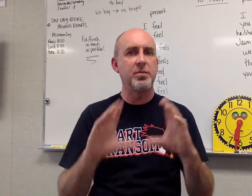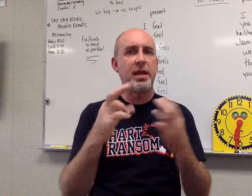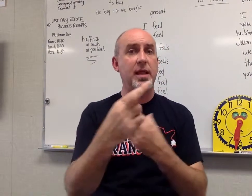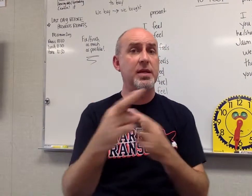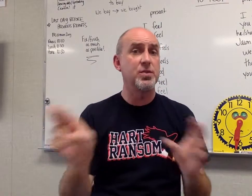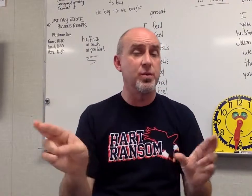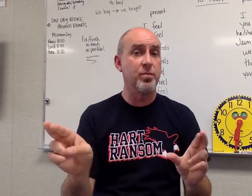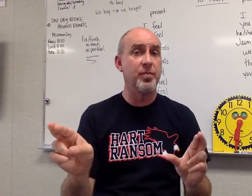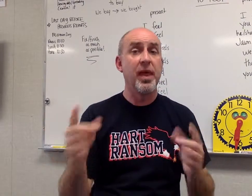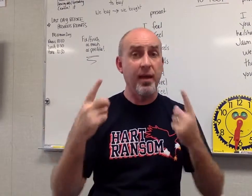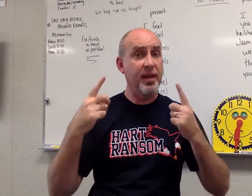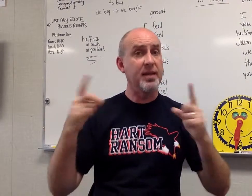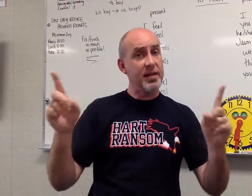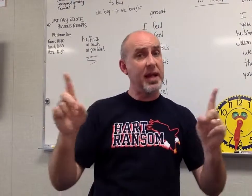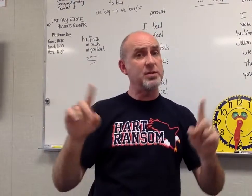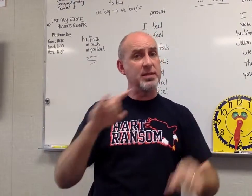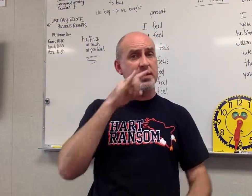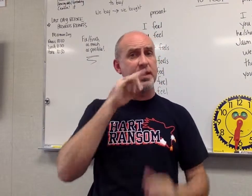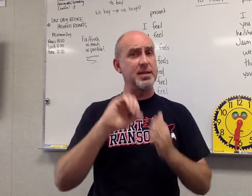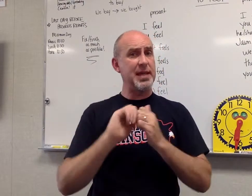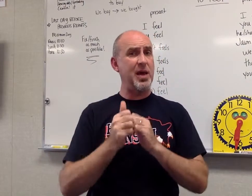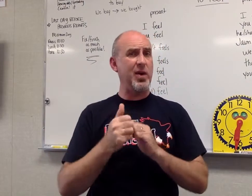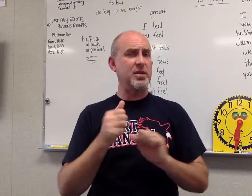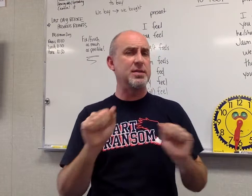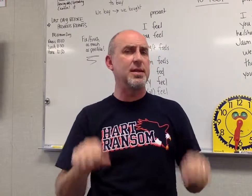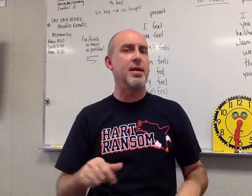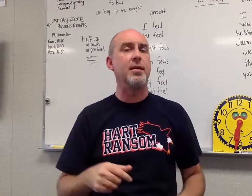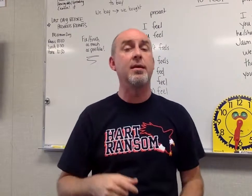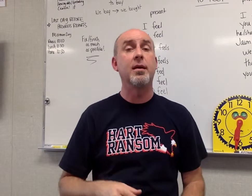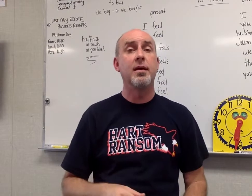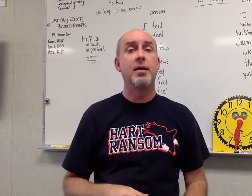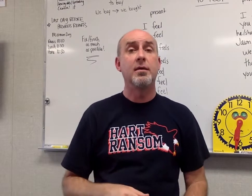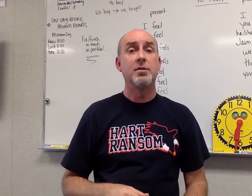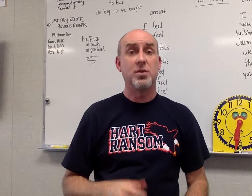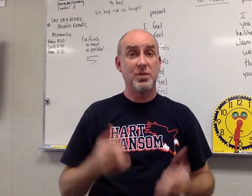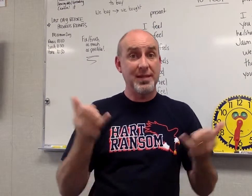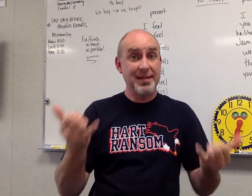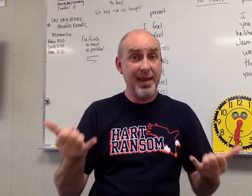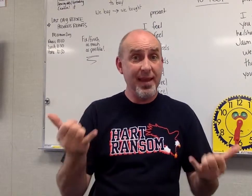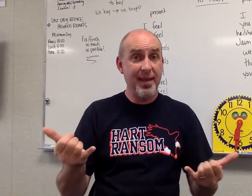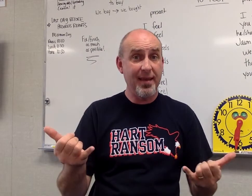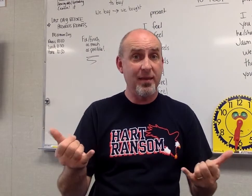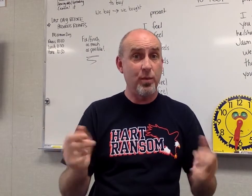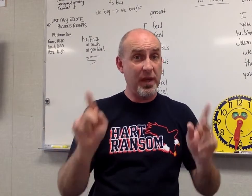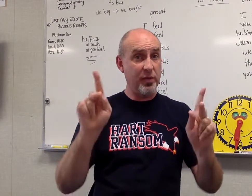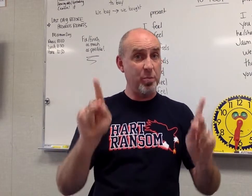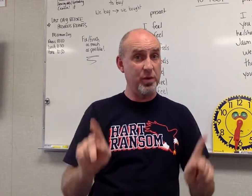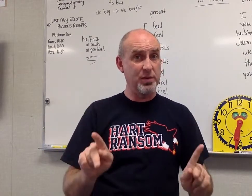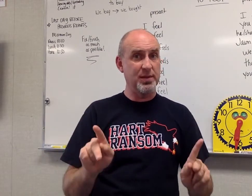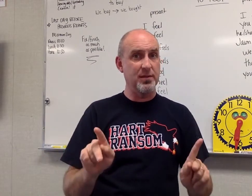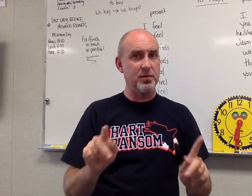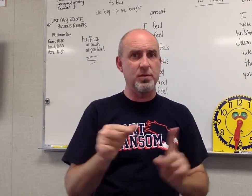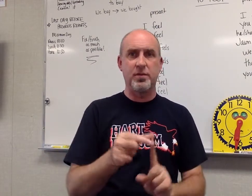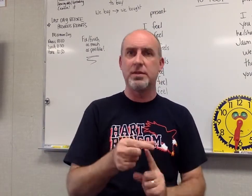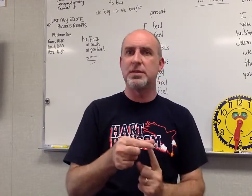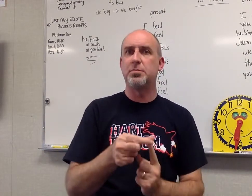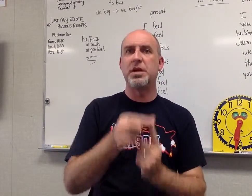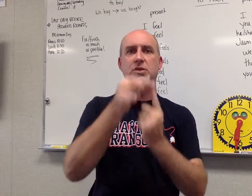my classroom, I could announce it to the kids how. I could say, so today we have a person who's very